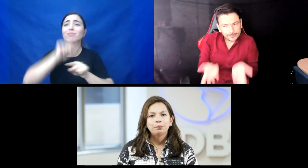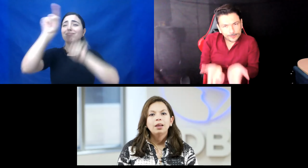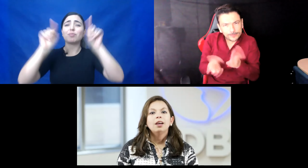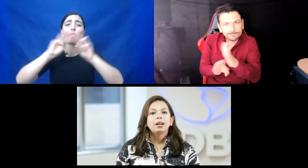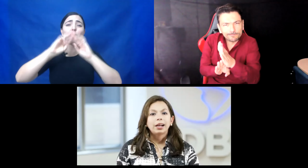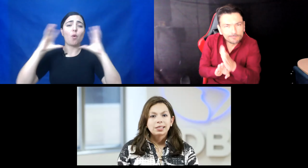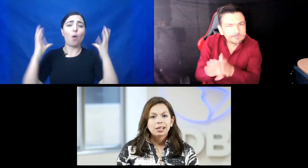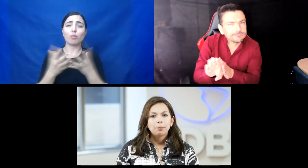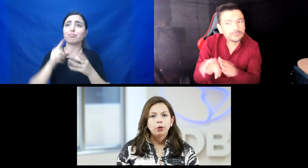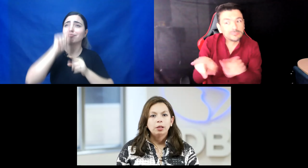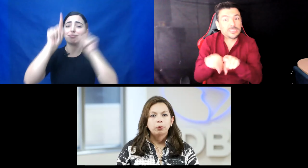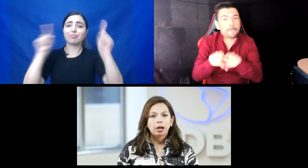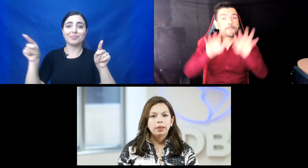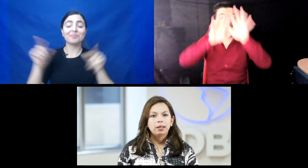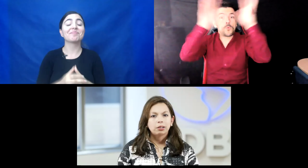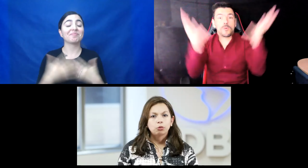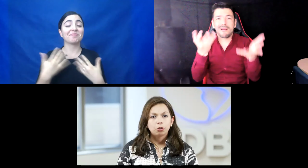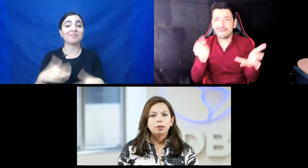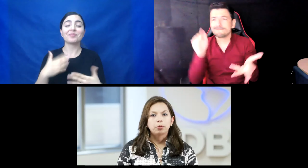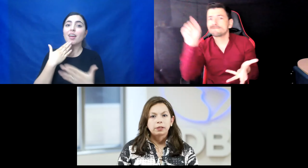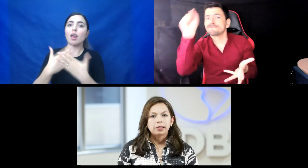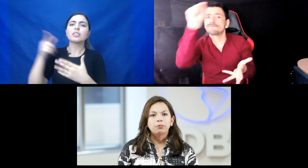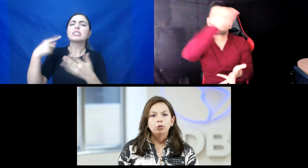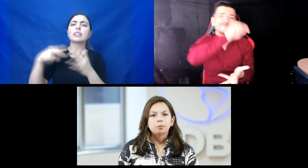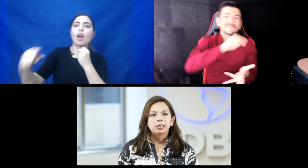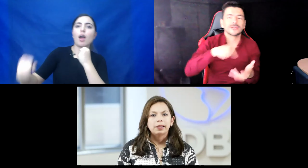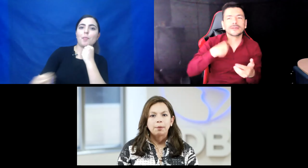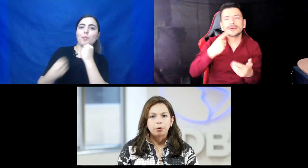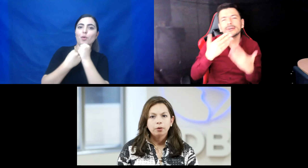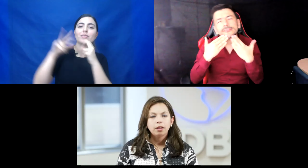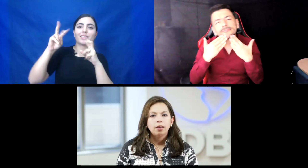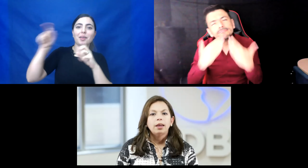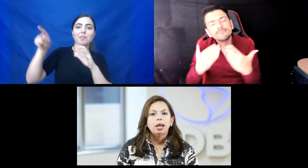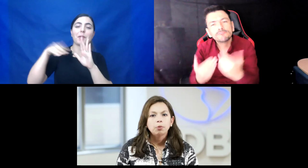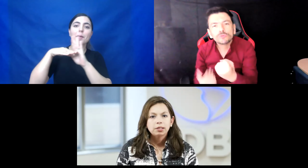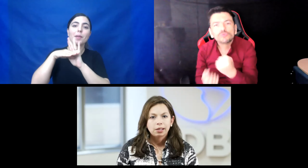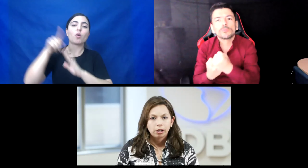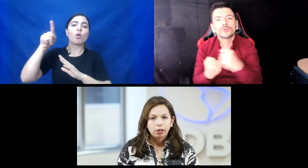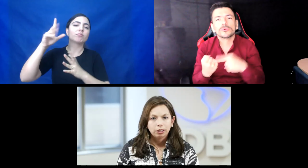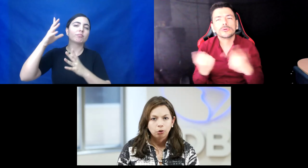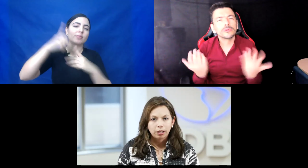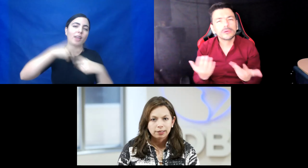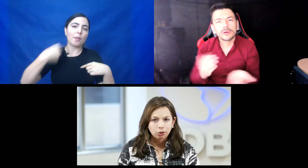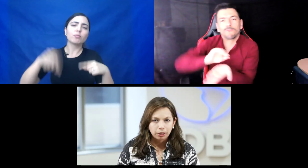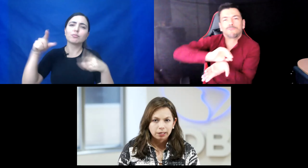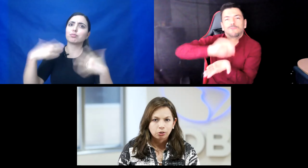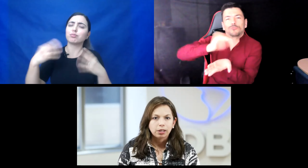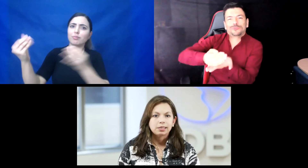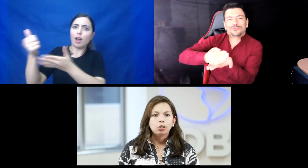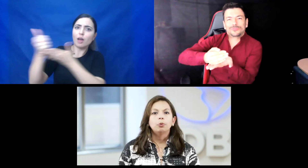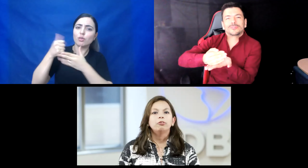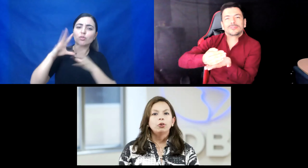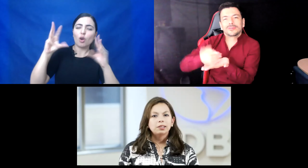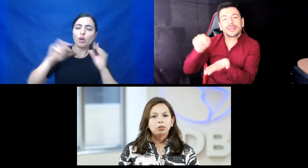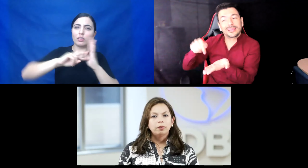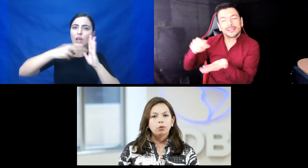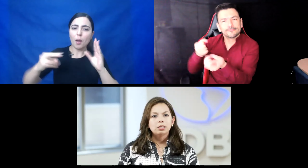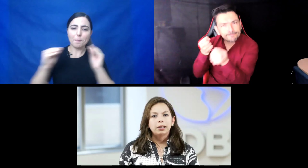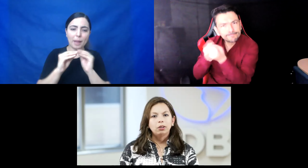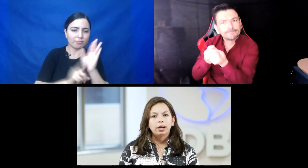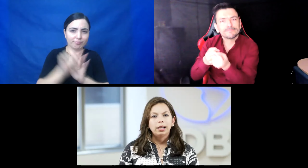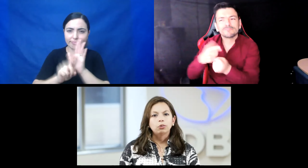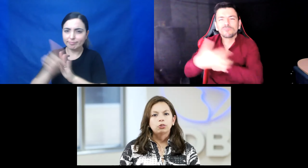ways. And in many places in the world that were also marginalized, we've seen how technology has led to some improvements. And thanks to